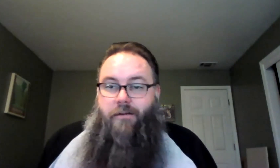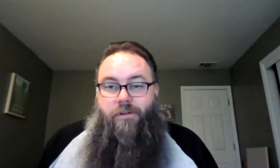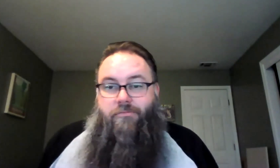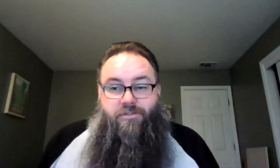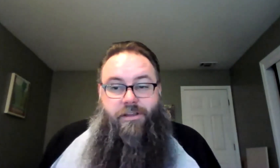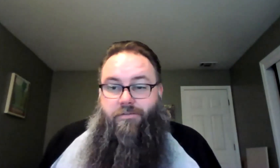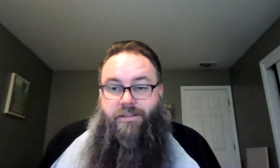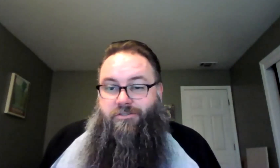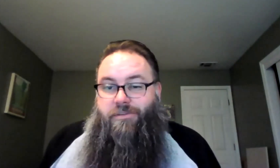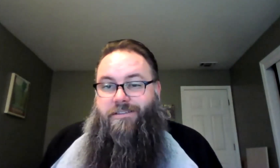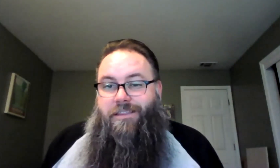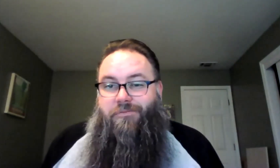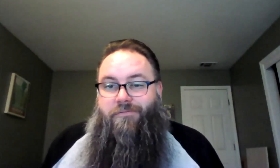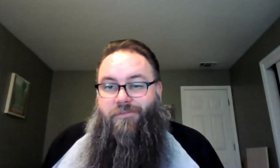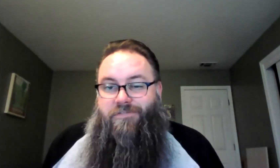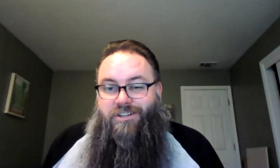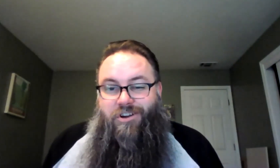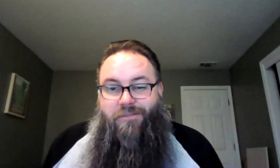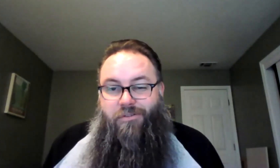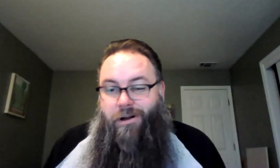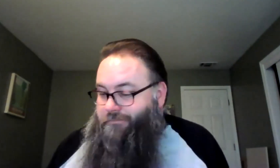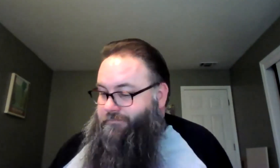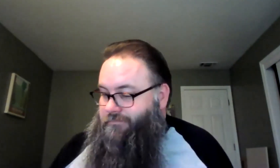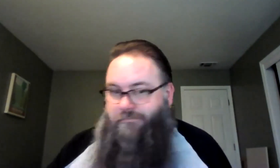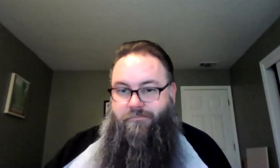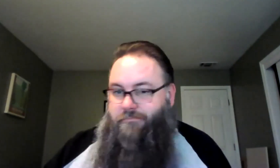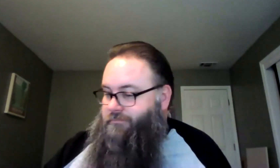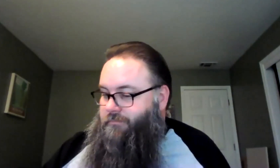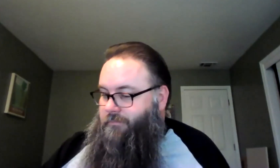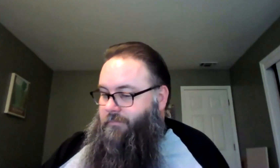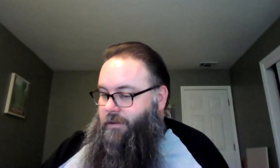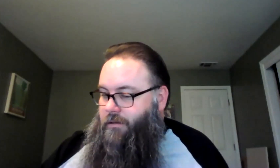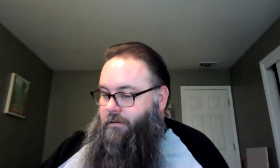And if not, we certainly don't need to, because I think we've touched on it pretty well.